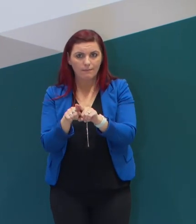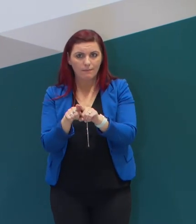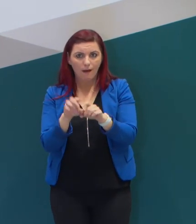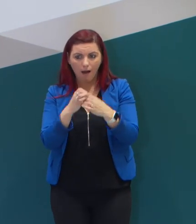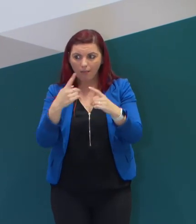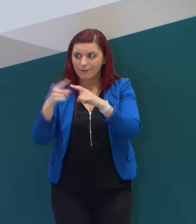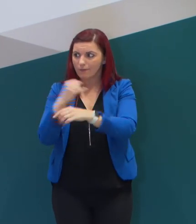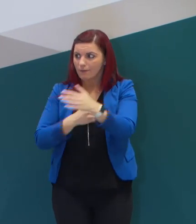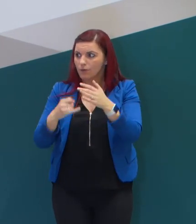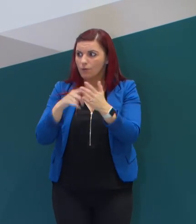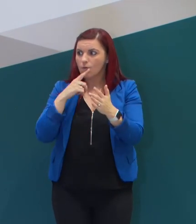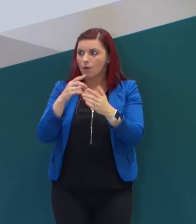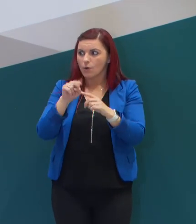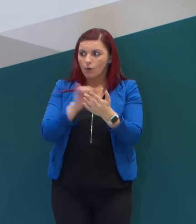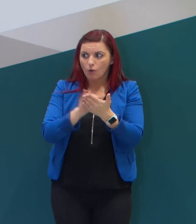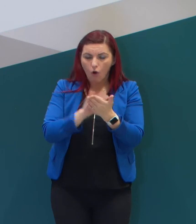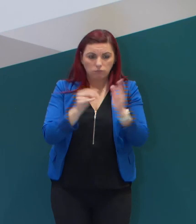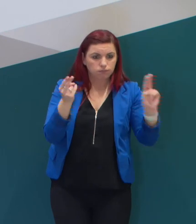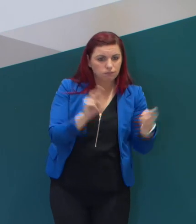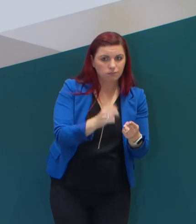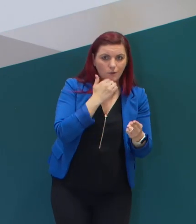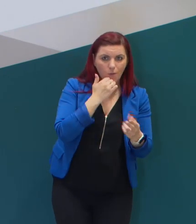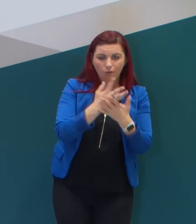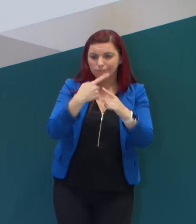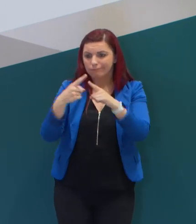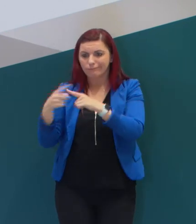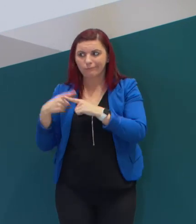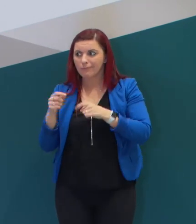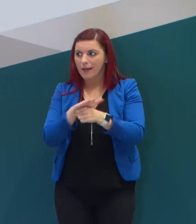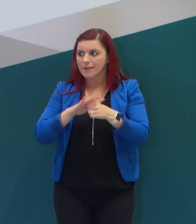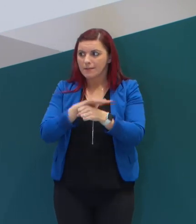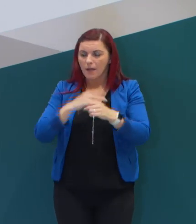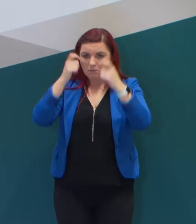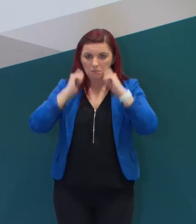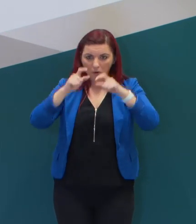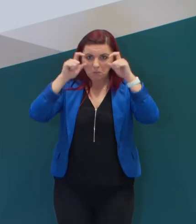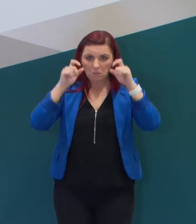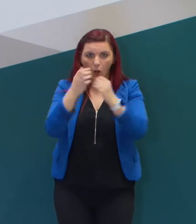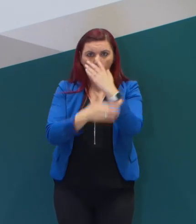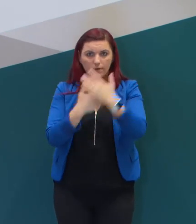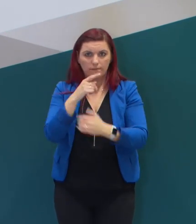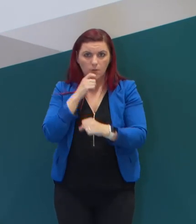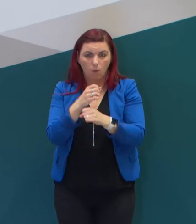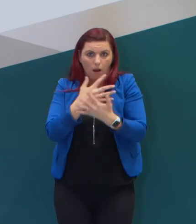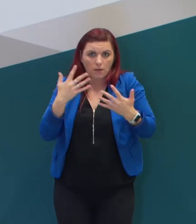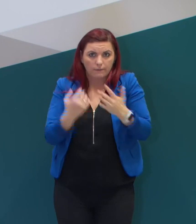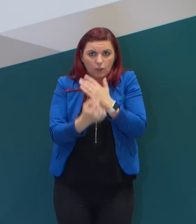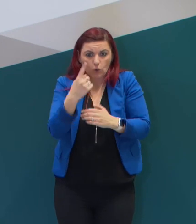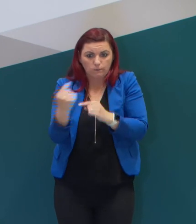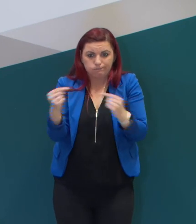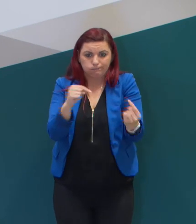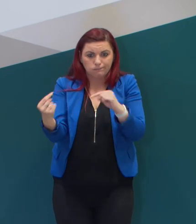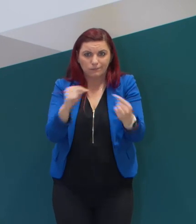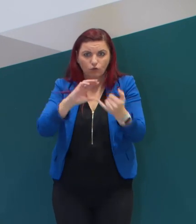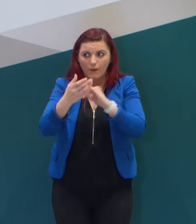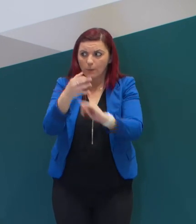and we face equal challenges in a very competitive global market where there are export restrictions and where there's a great deal of volatility. That said, as we've